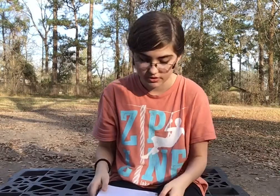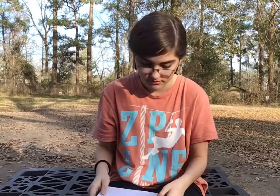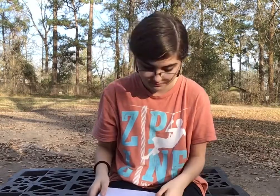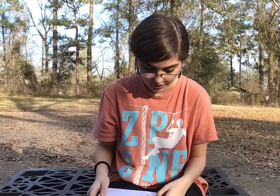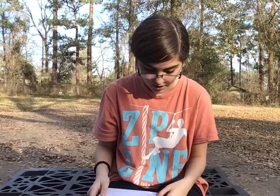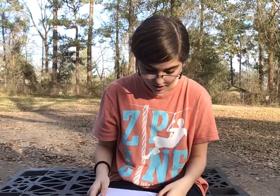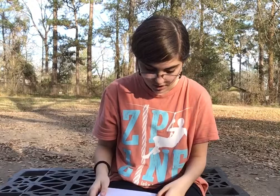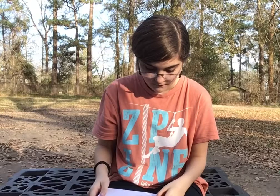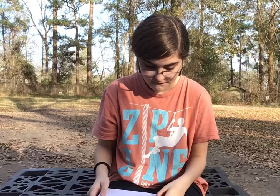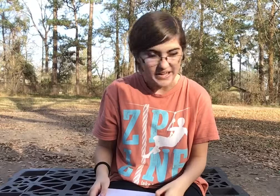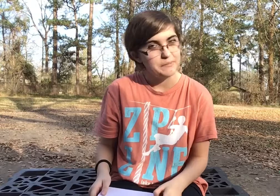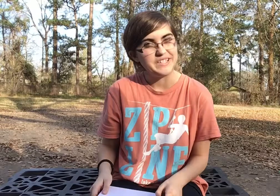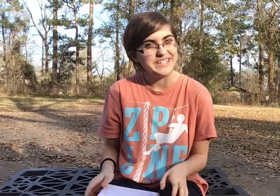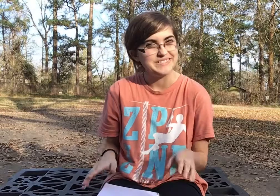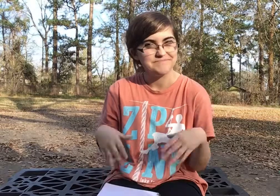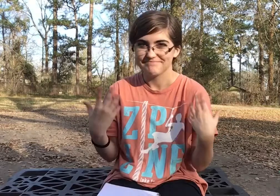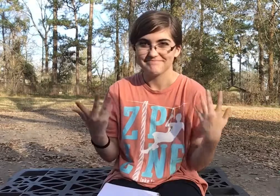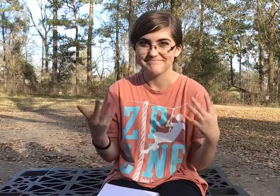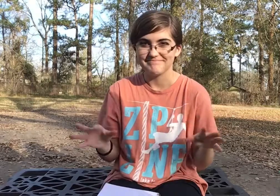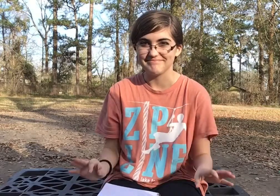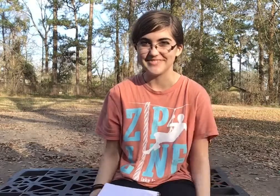brother. Family.